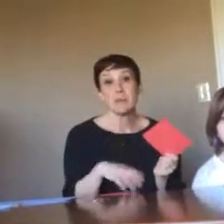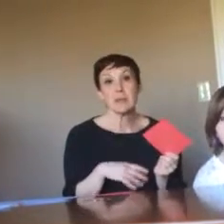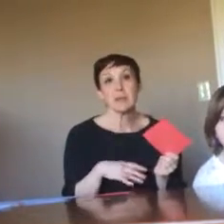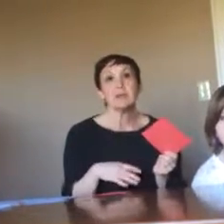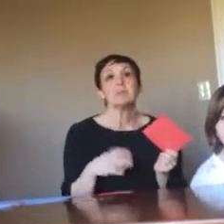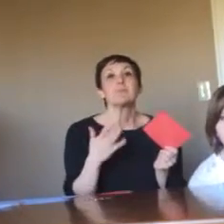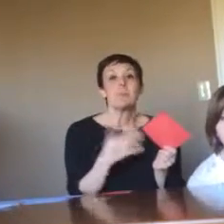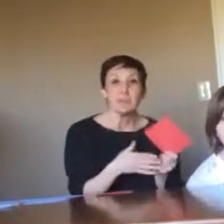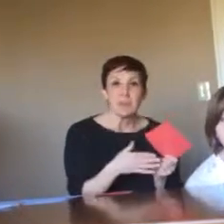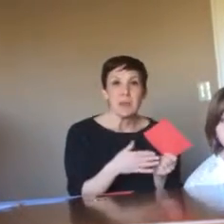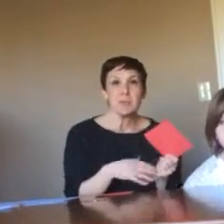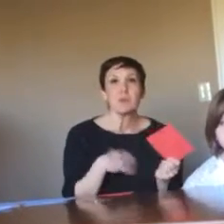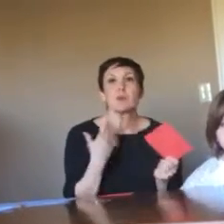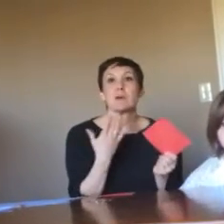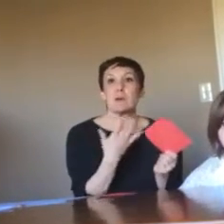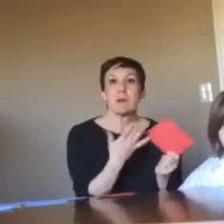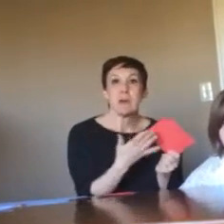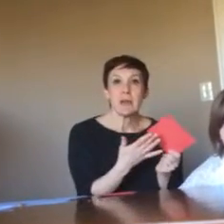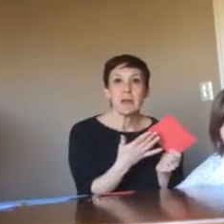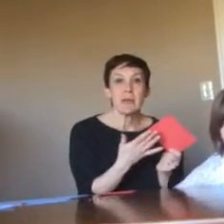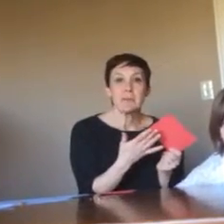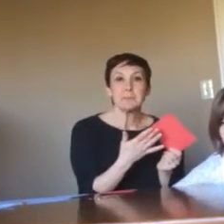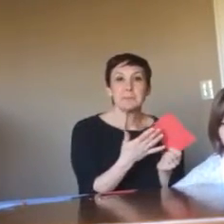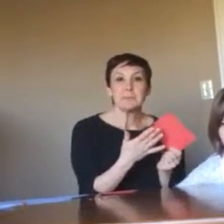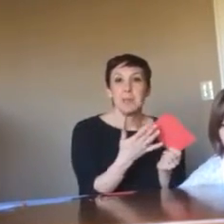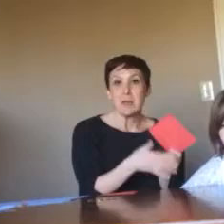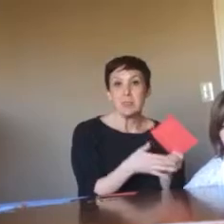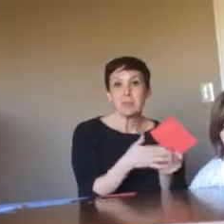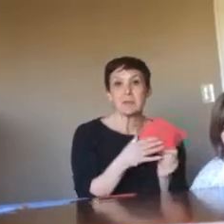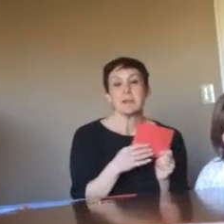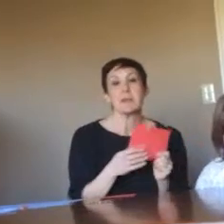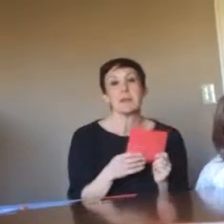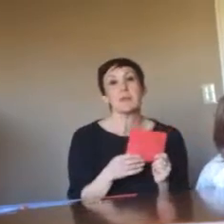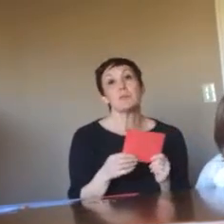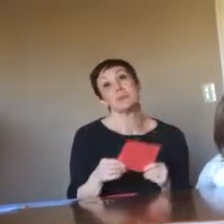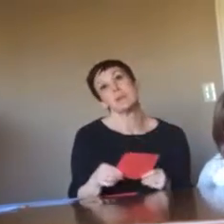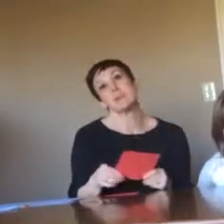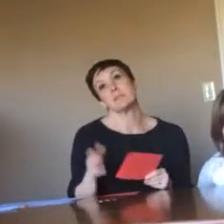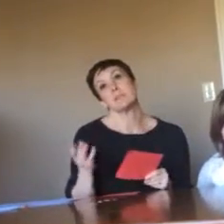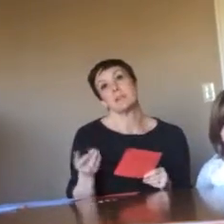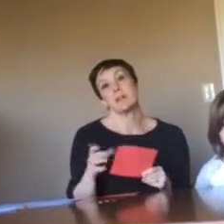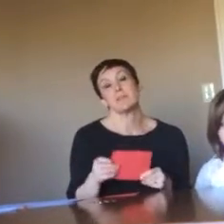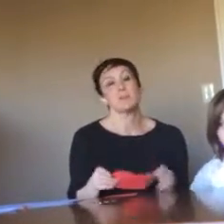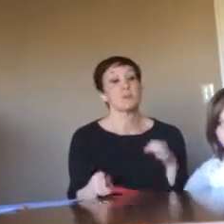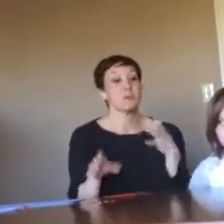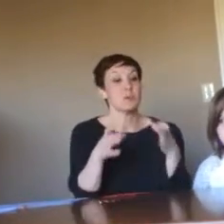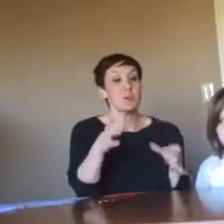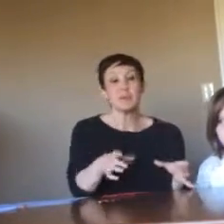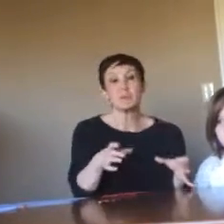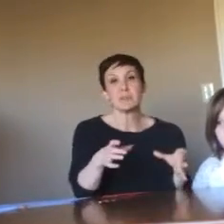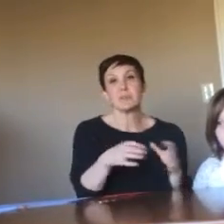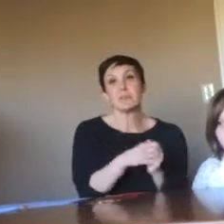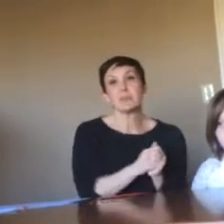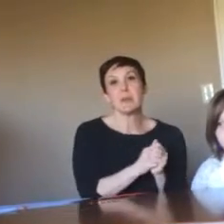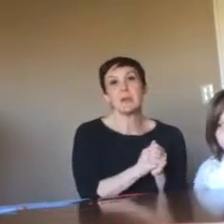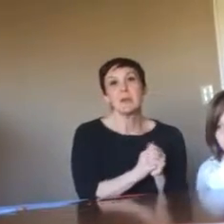be a piece of paper or a picture of something. You wouldn't want a distractor if you were doing pictures of something.